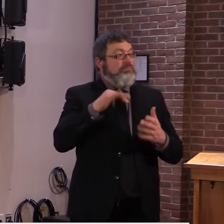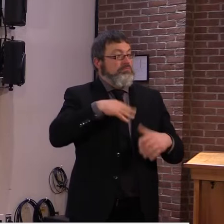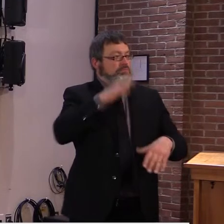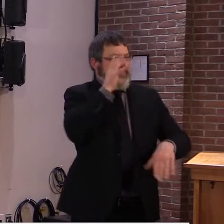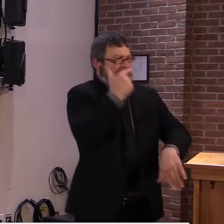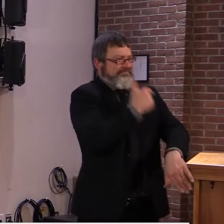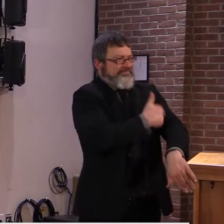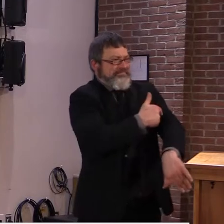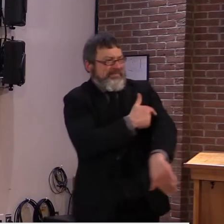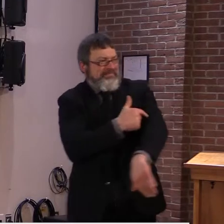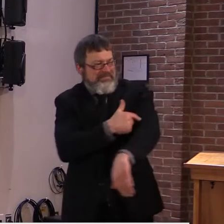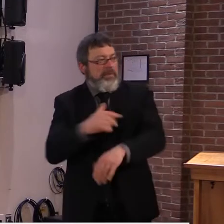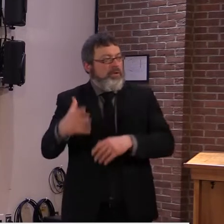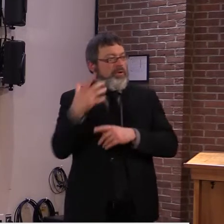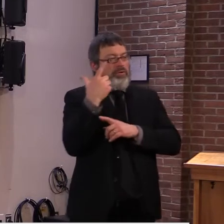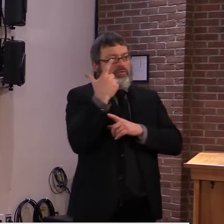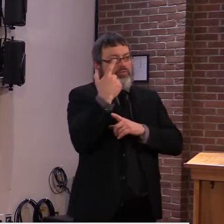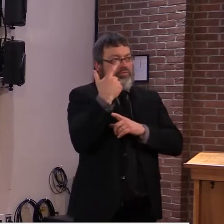There have been